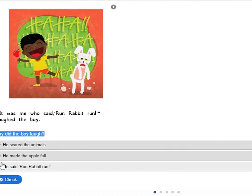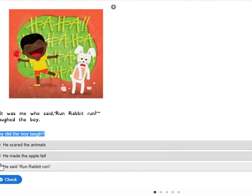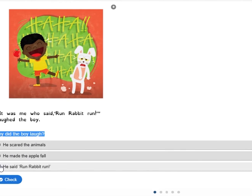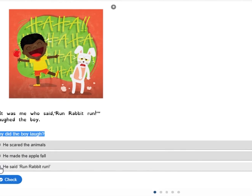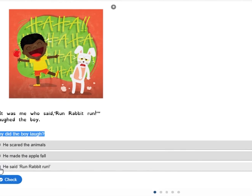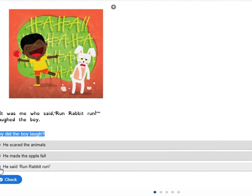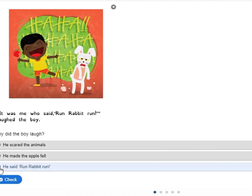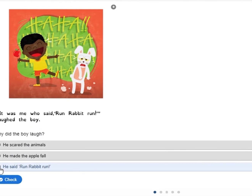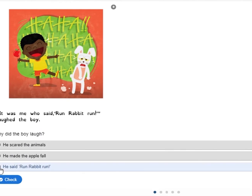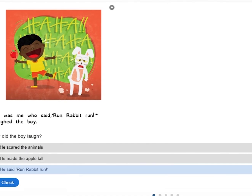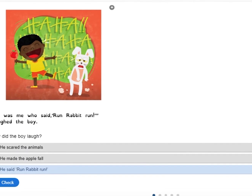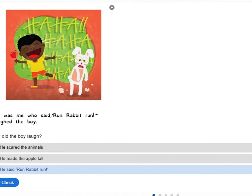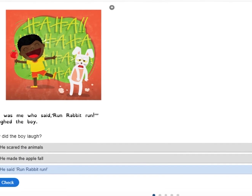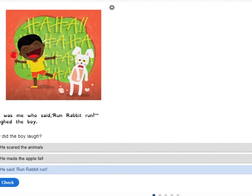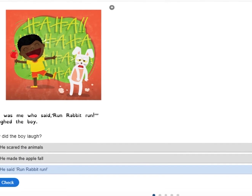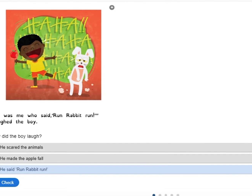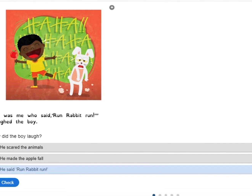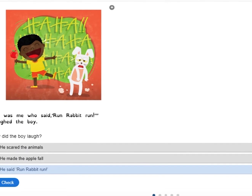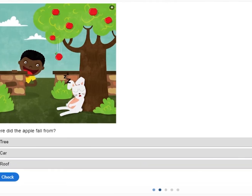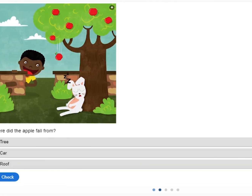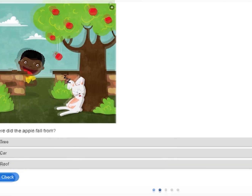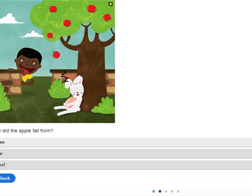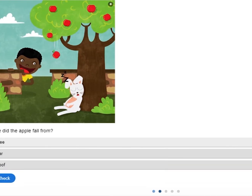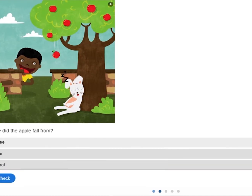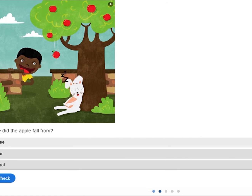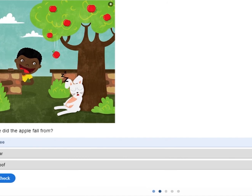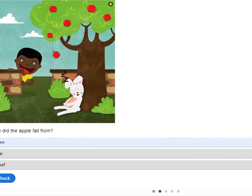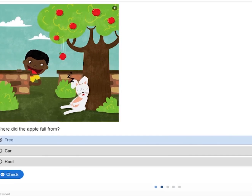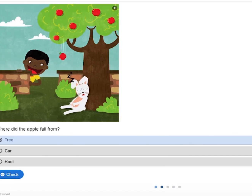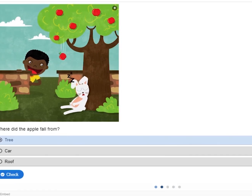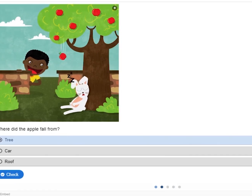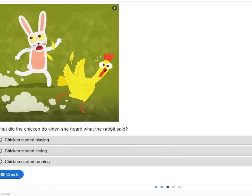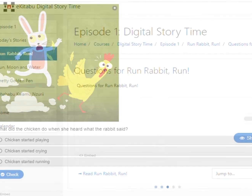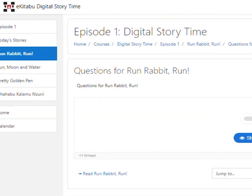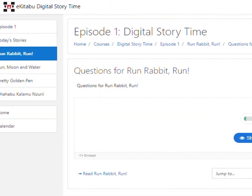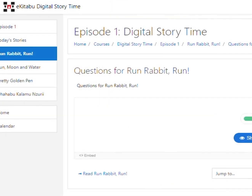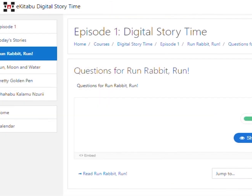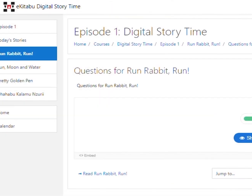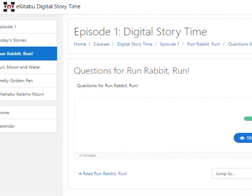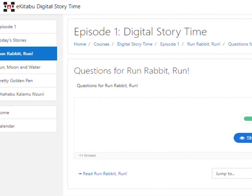Visit ekitabu.com/TV and try it today.